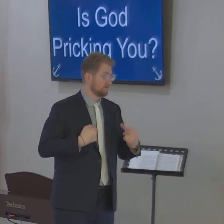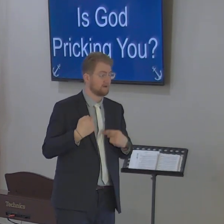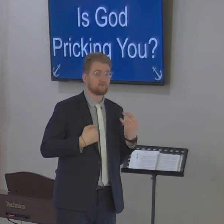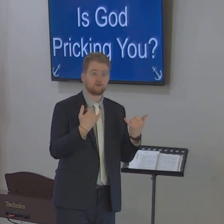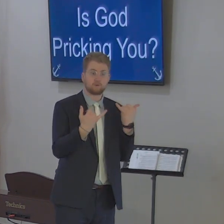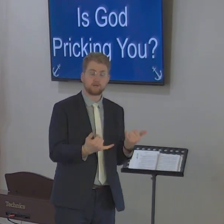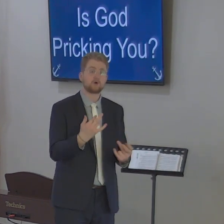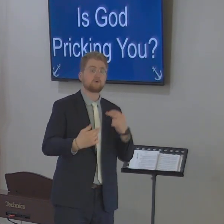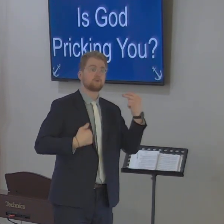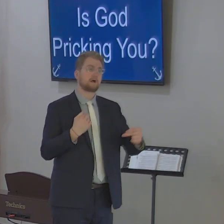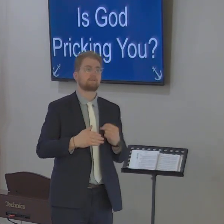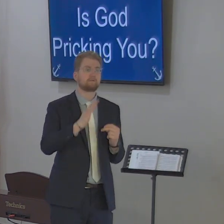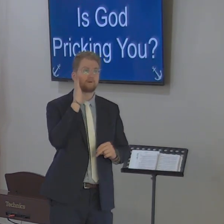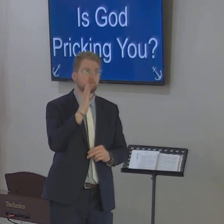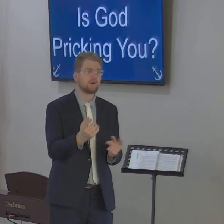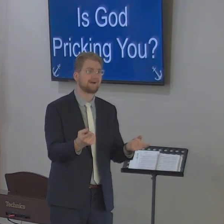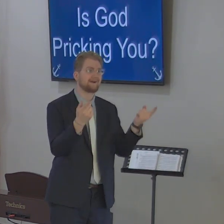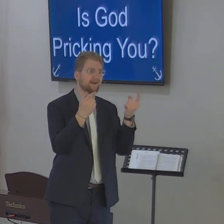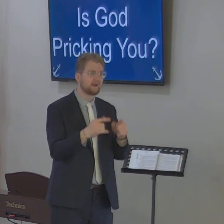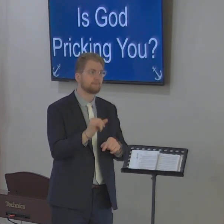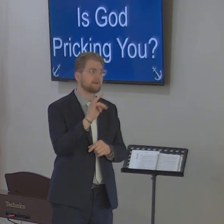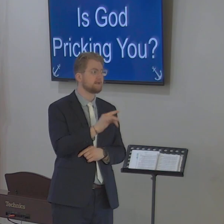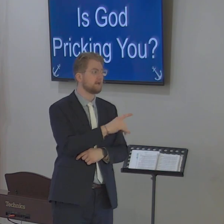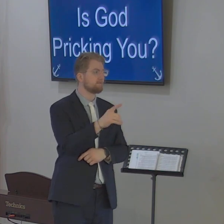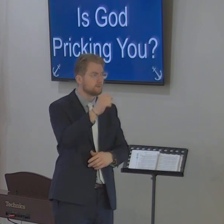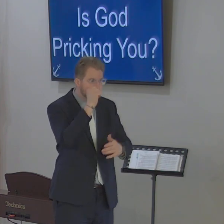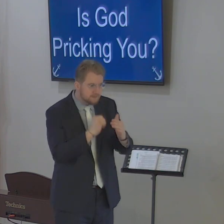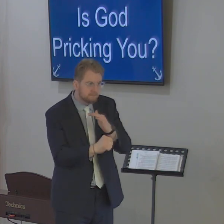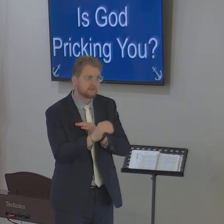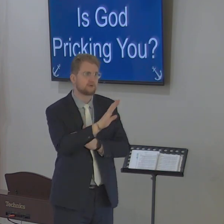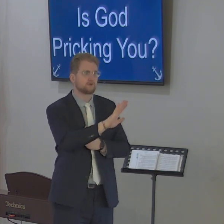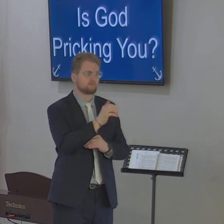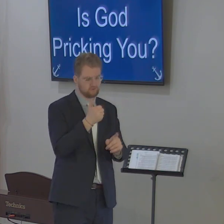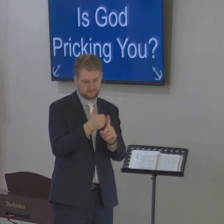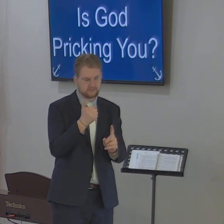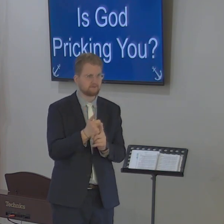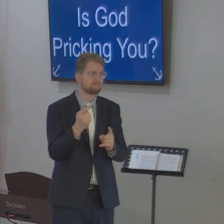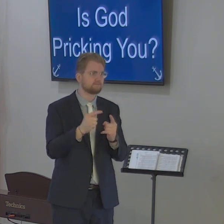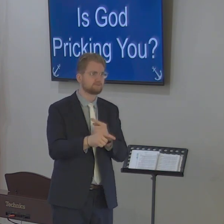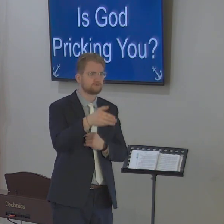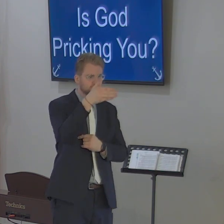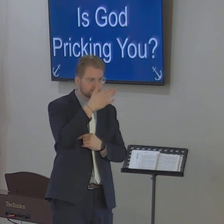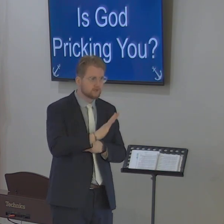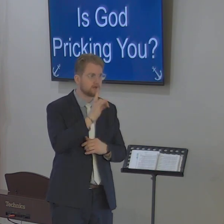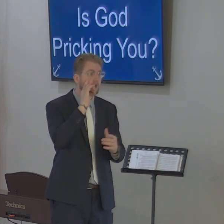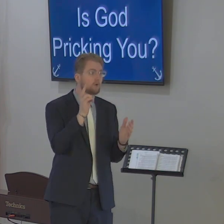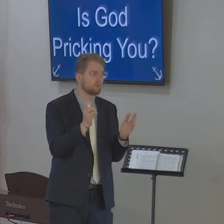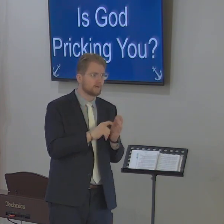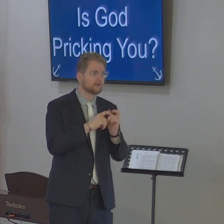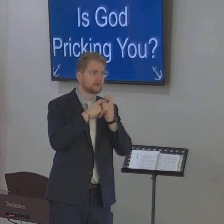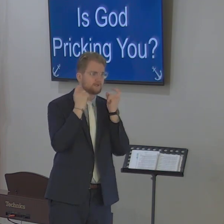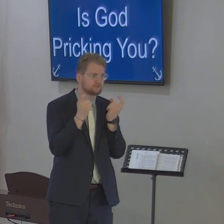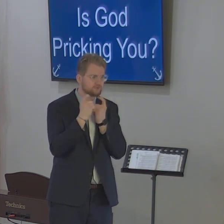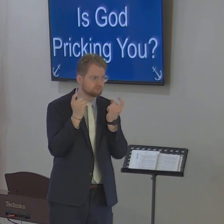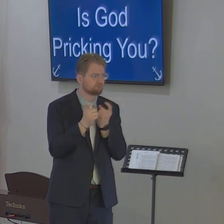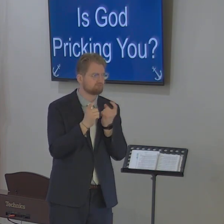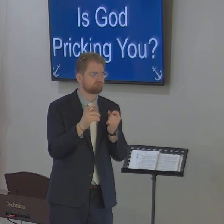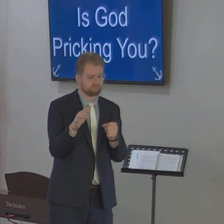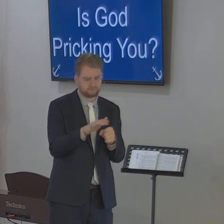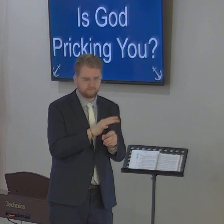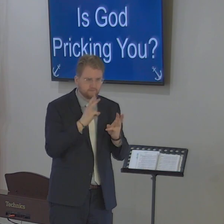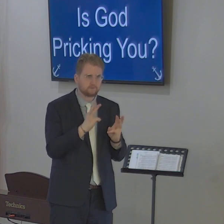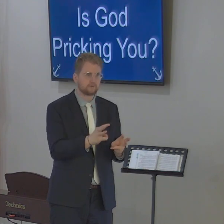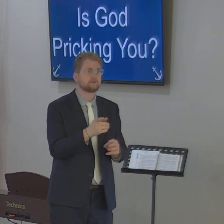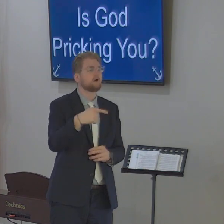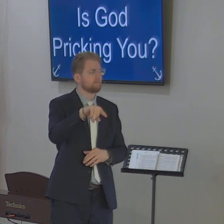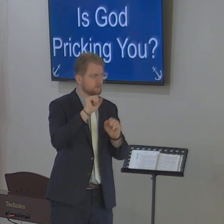if you'll just submit and surrender yourself to God. Recognize your sinful ways and turn that over, repent of that, and turn to the Lord. You can have revival.